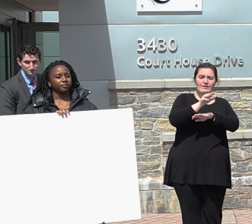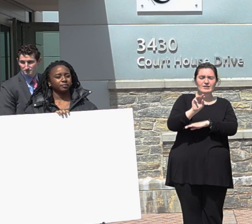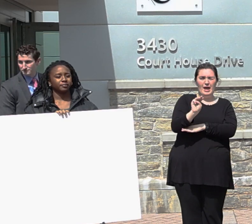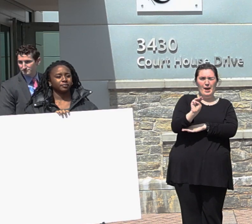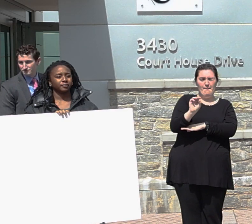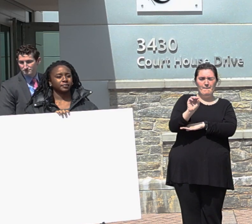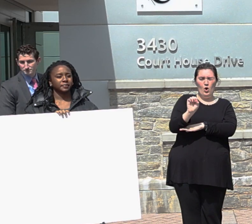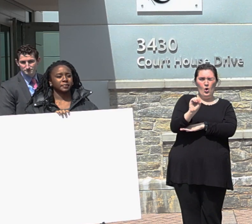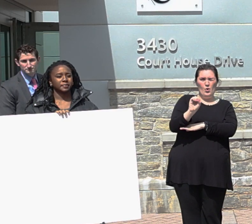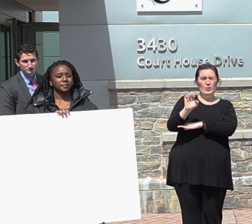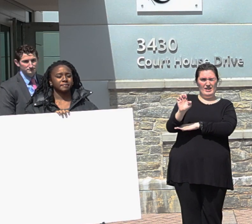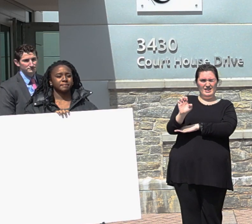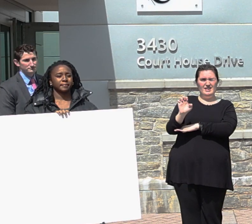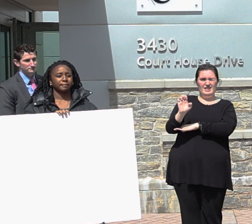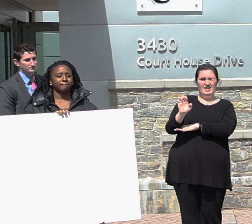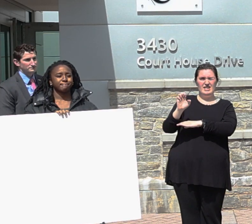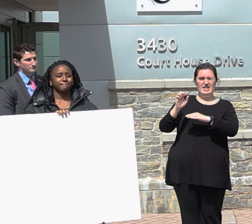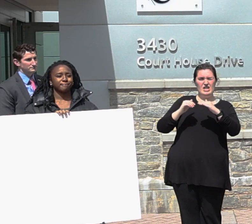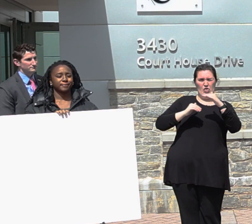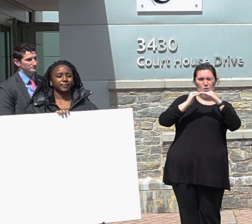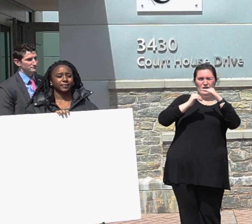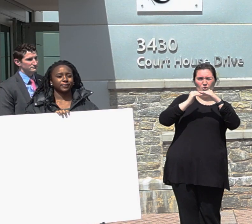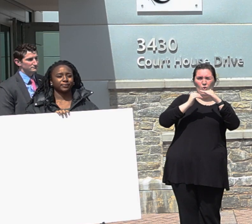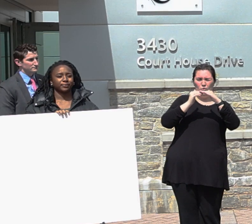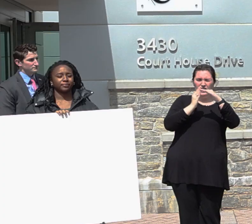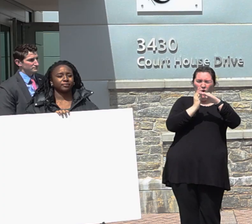more than $60 million.